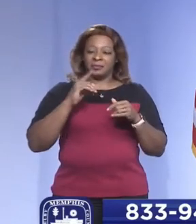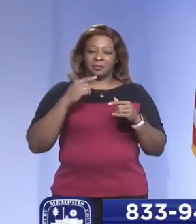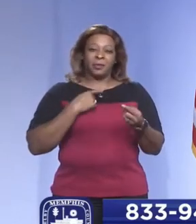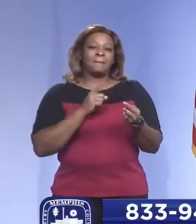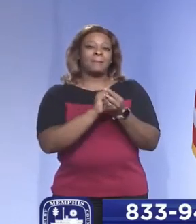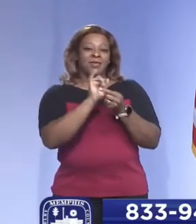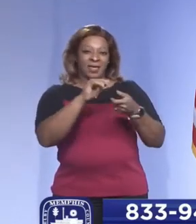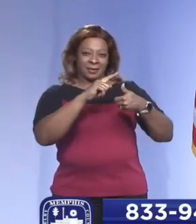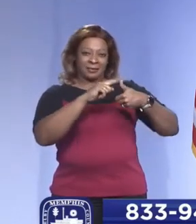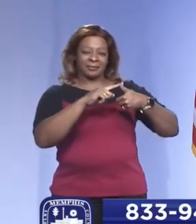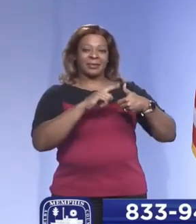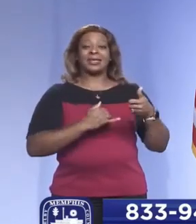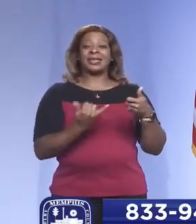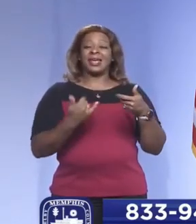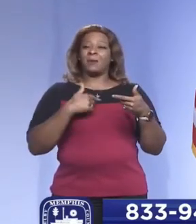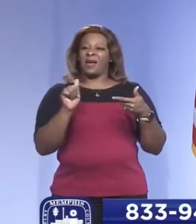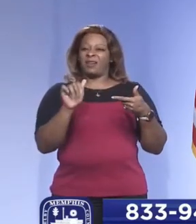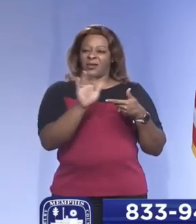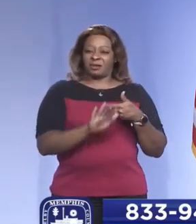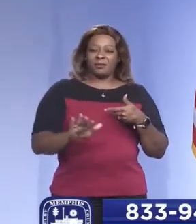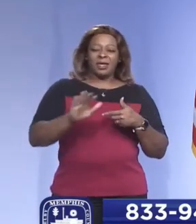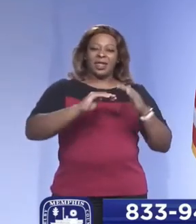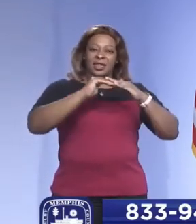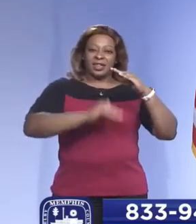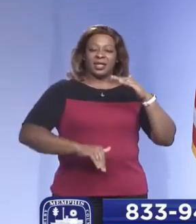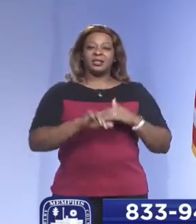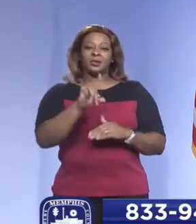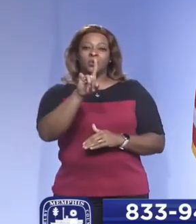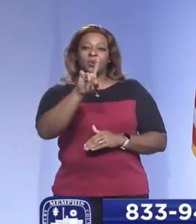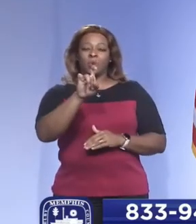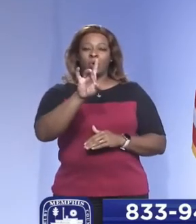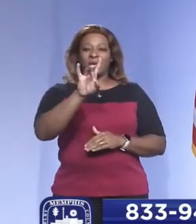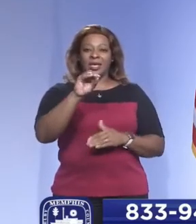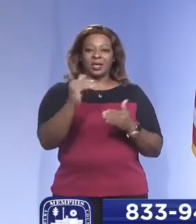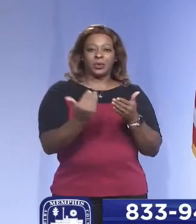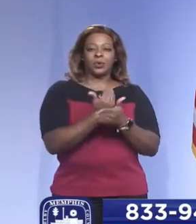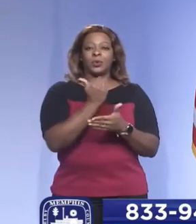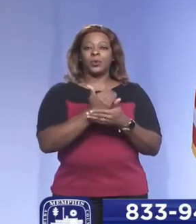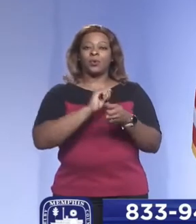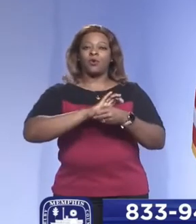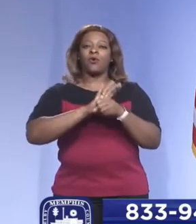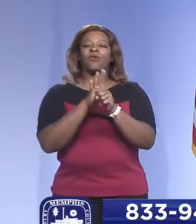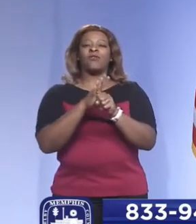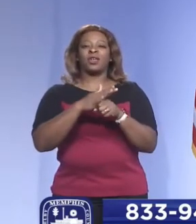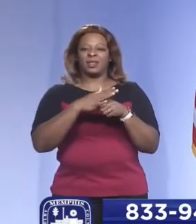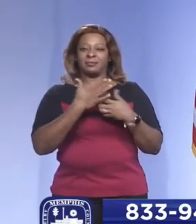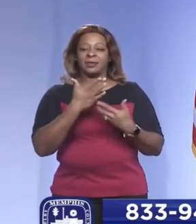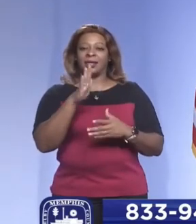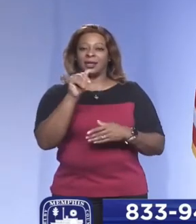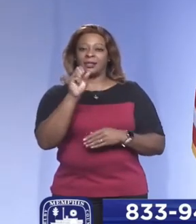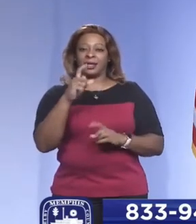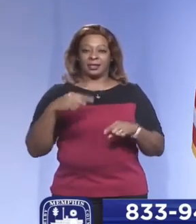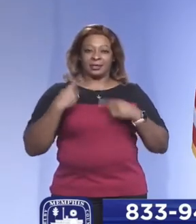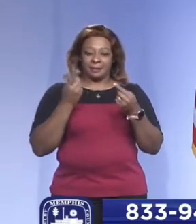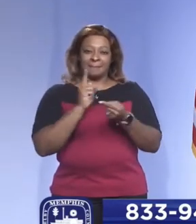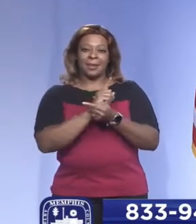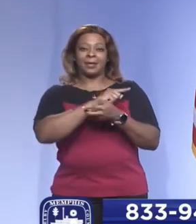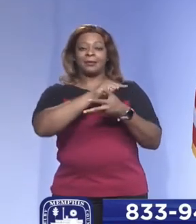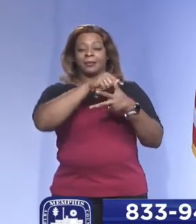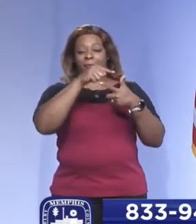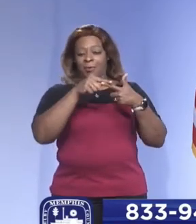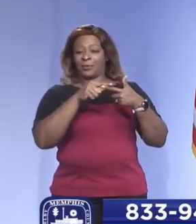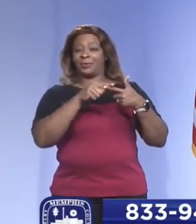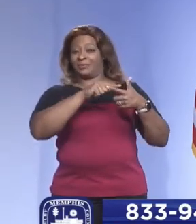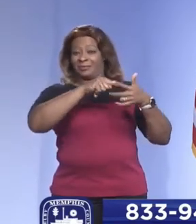indicator, and we're averaging right now less than 180 new cases per day. So we've met that indicator,